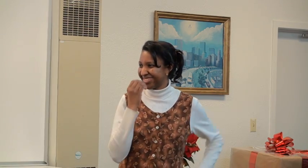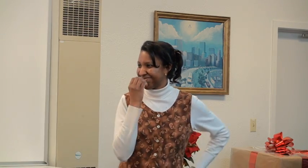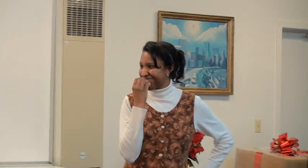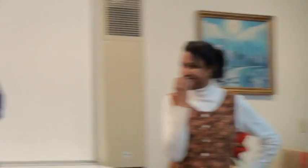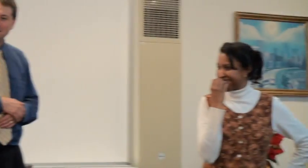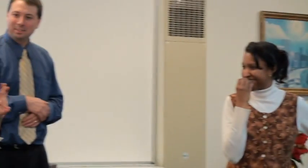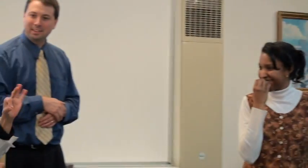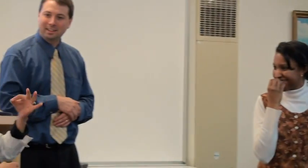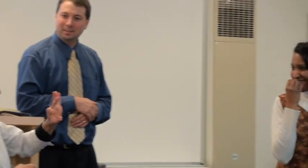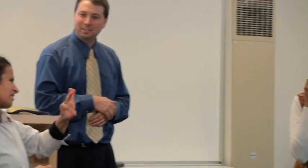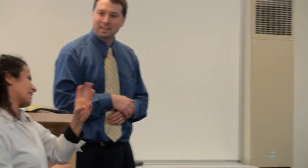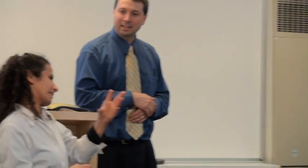She said, I think it was